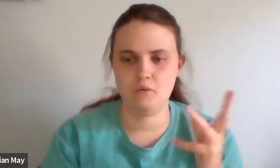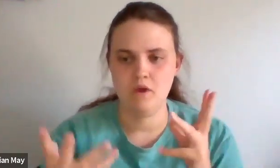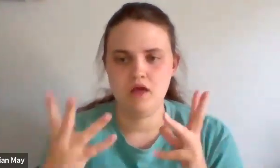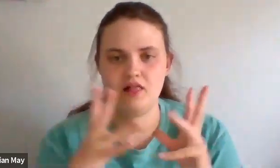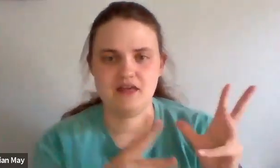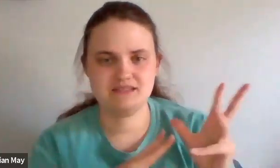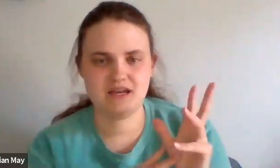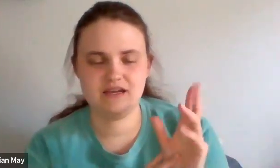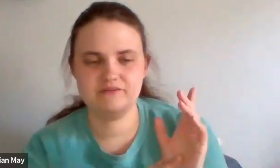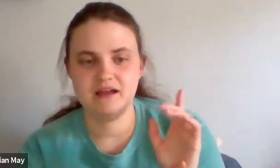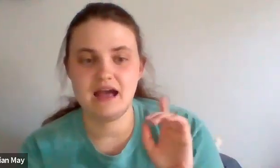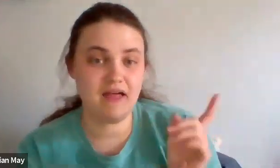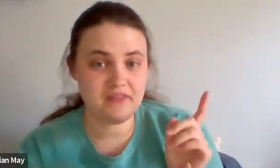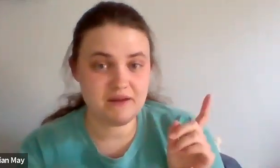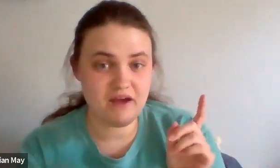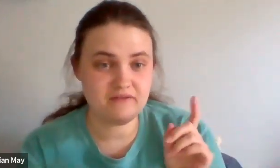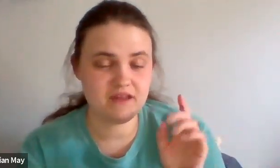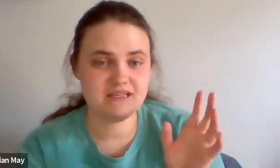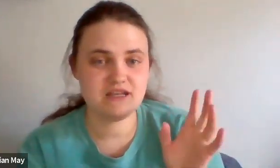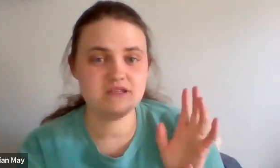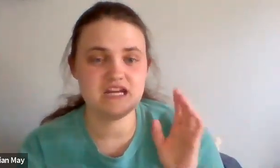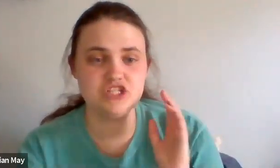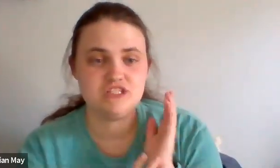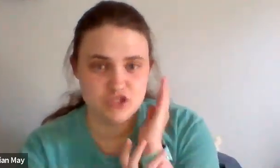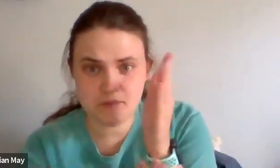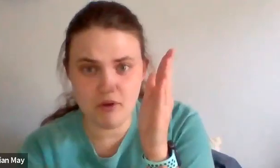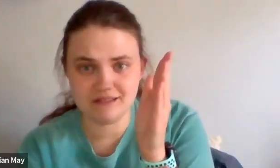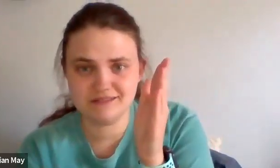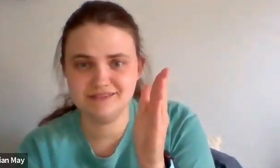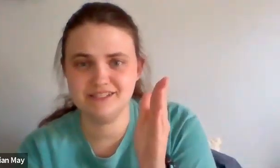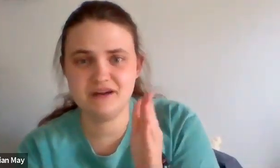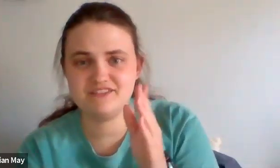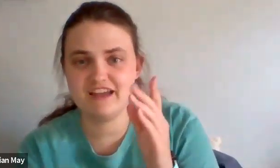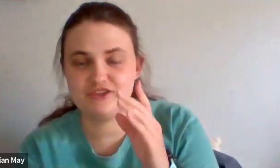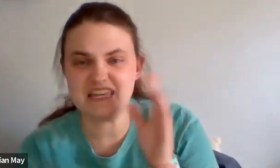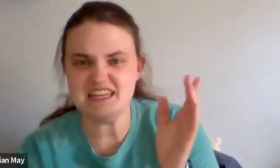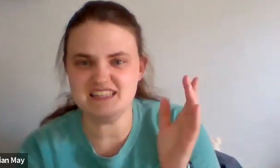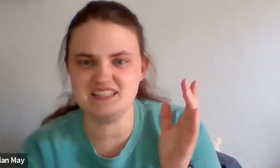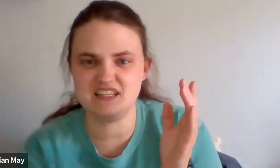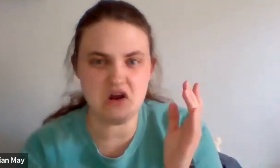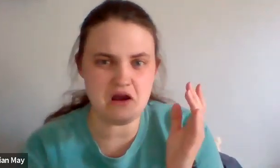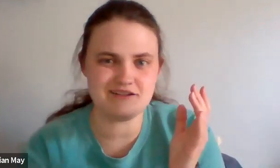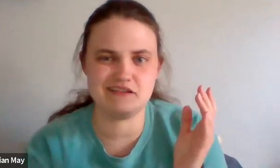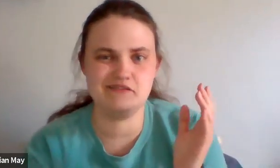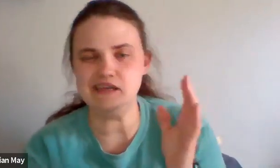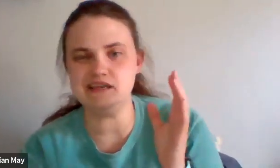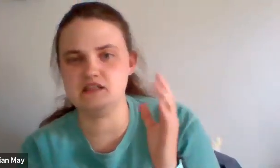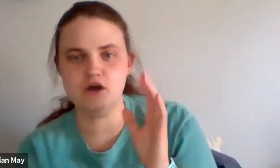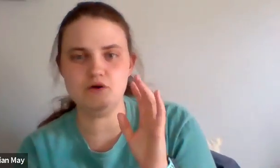so that's kind of, I like that about ASL, is that it's just to the point. You don't have to have those is's and r's and these and those. I'm